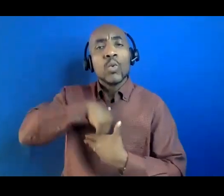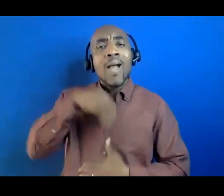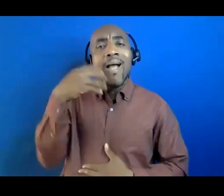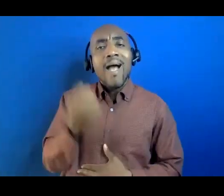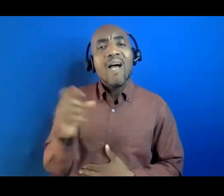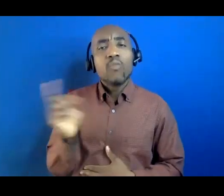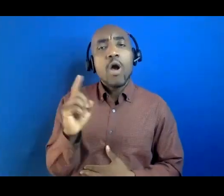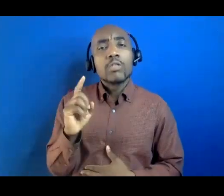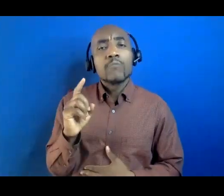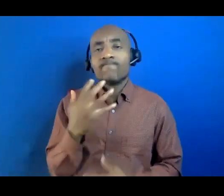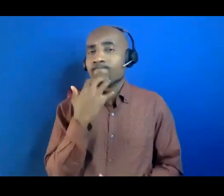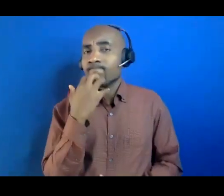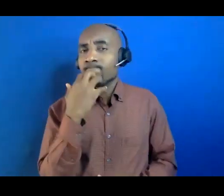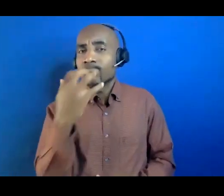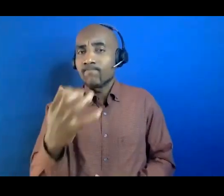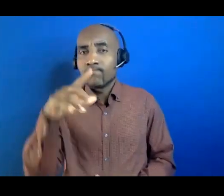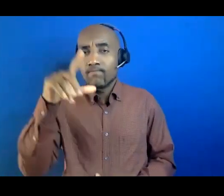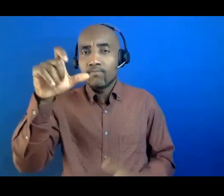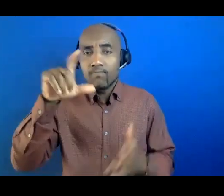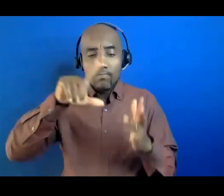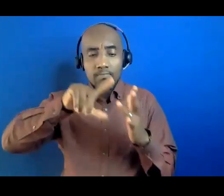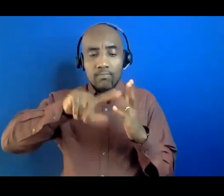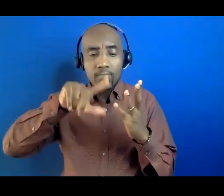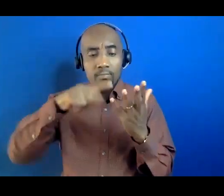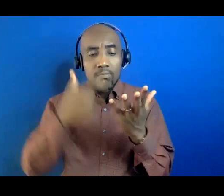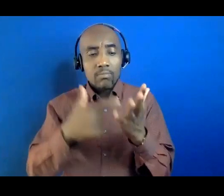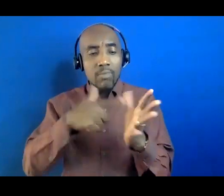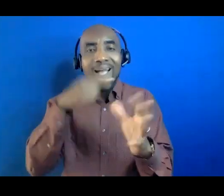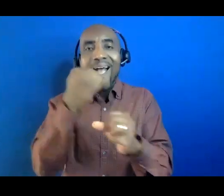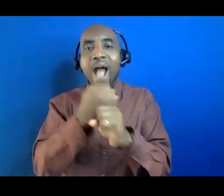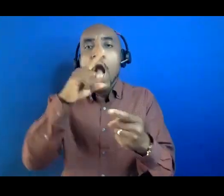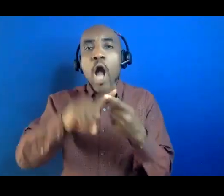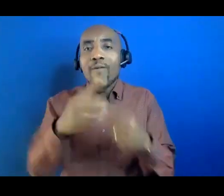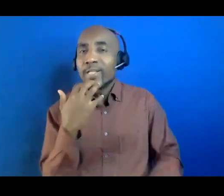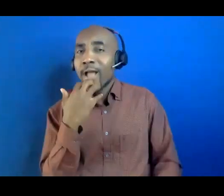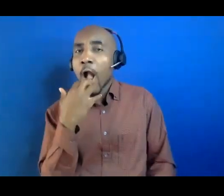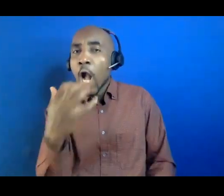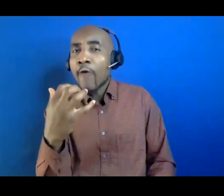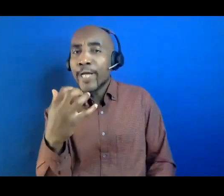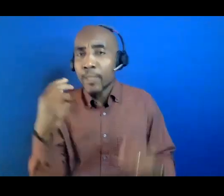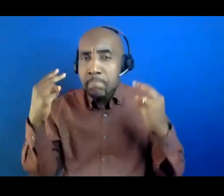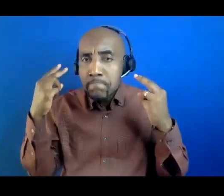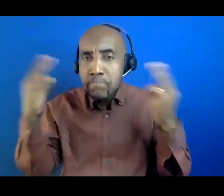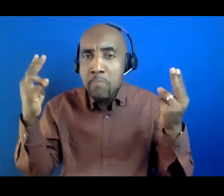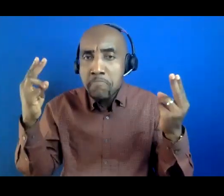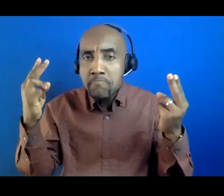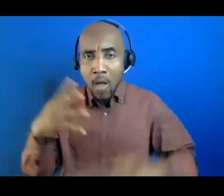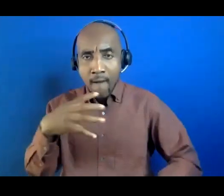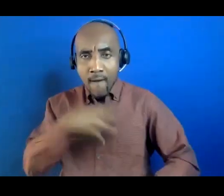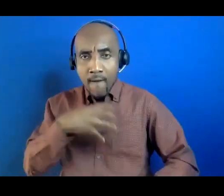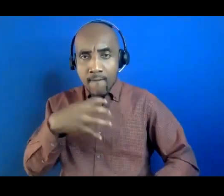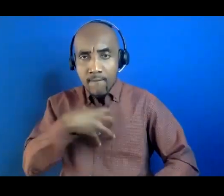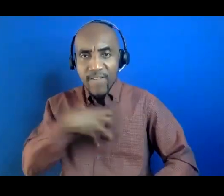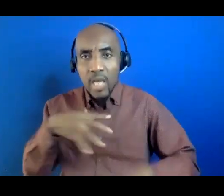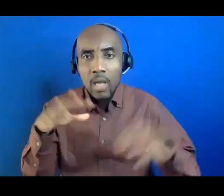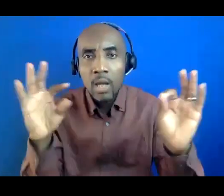it makes you fearless. And courage and fearlessness is what enables you to be a